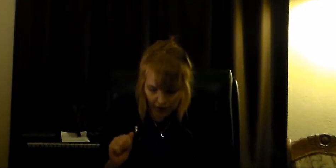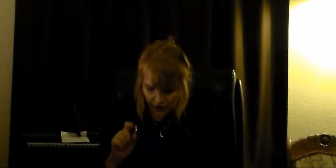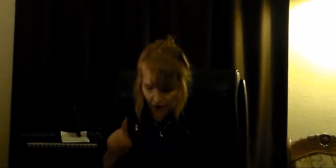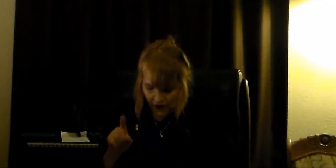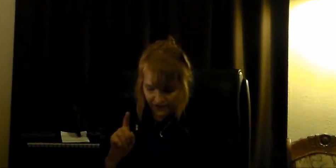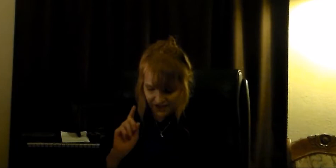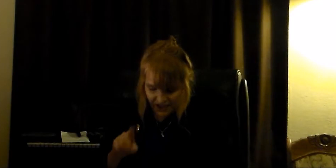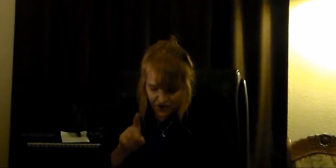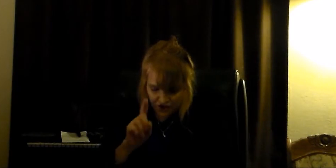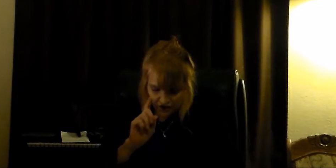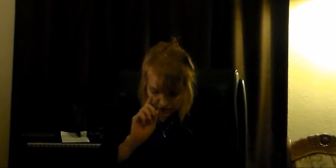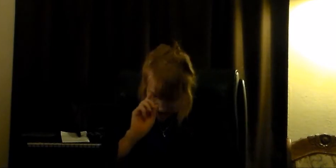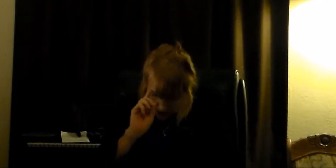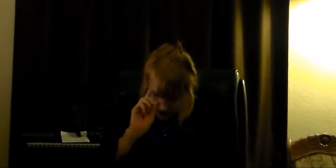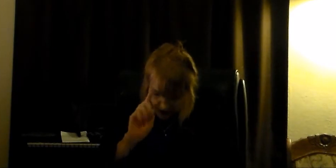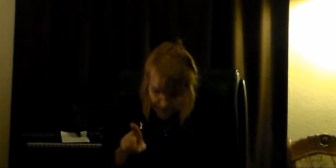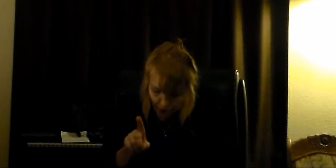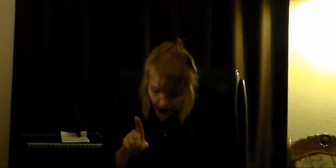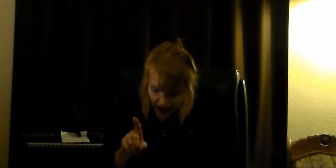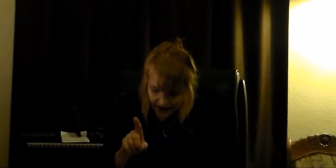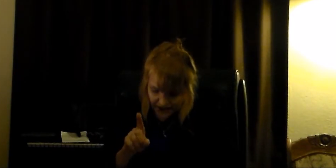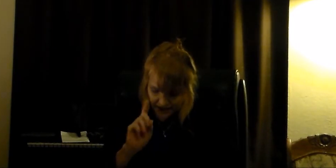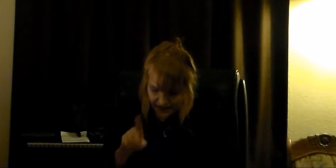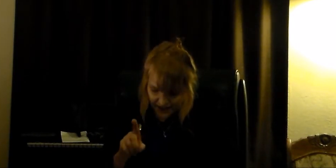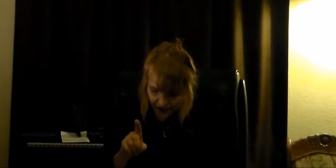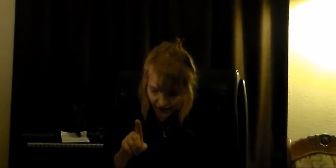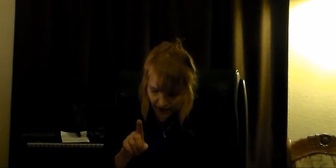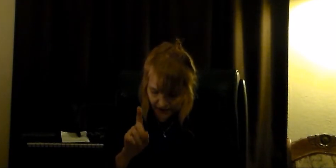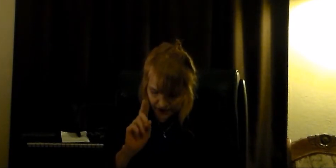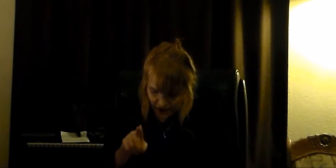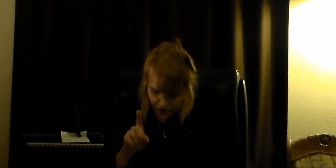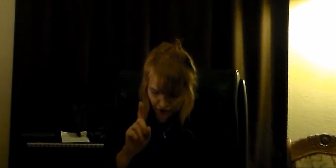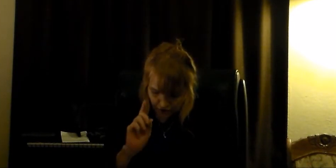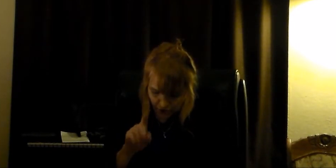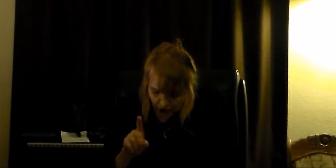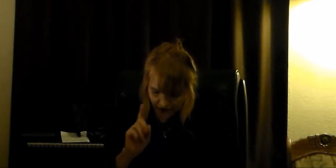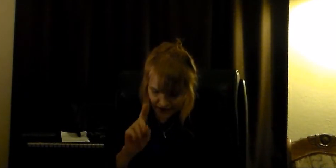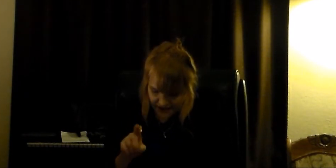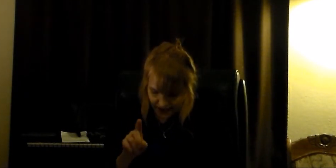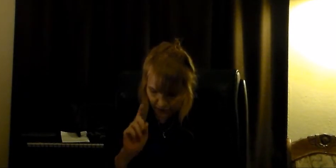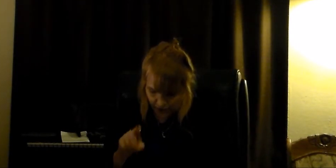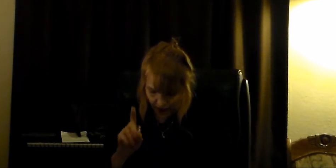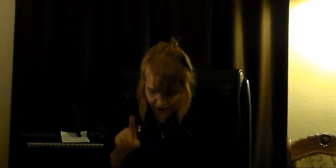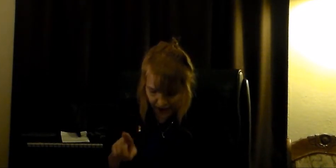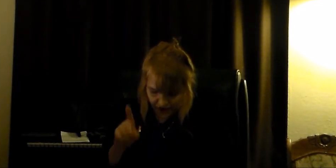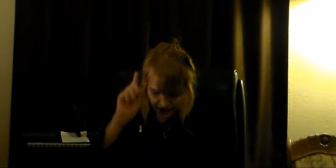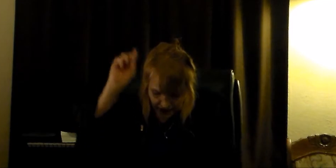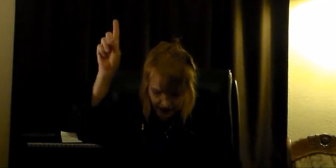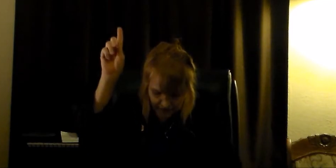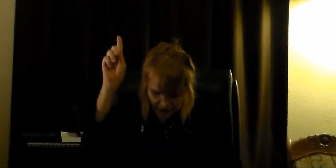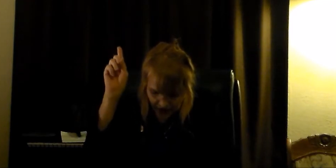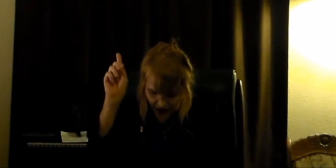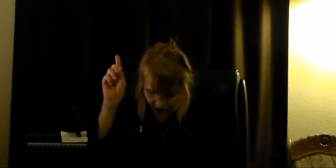Galatians 5:19-21, are obvious sexual immorality, etc. Sexual immorality, etc. will not inherit the kingdom of